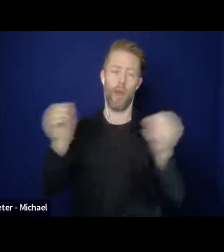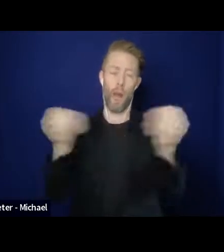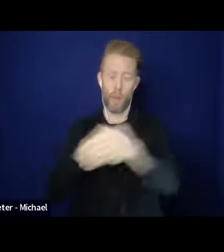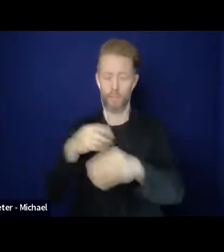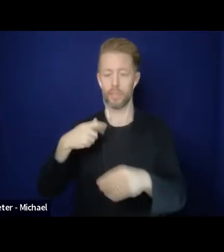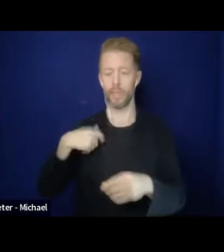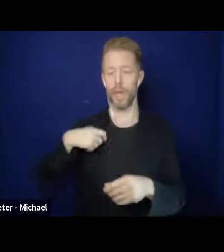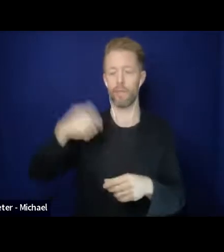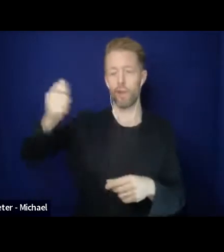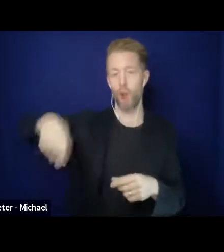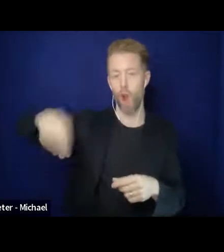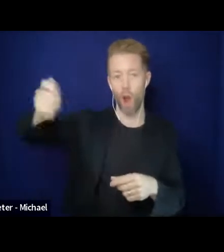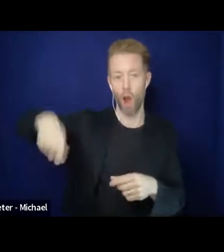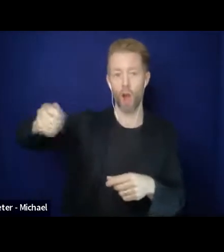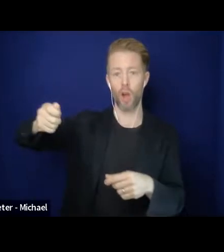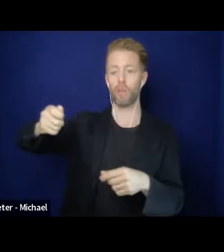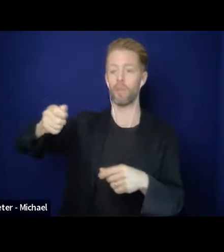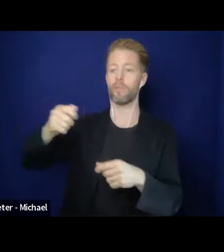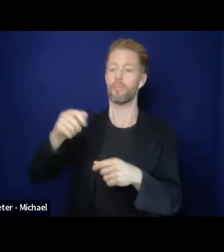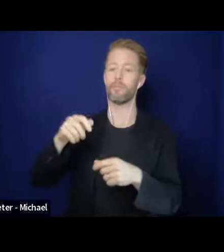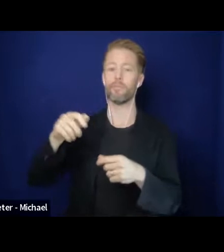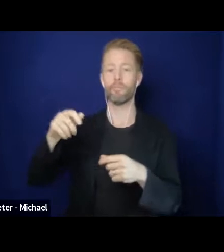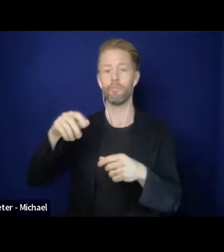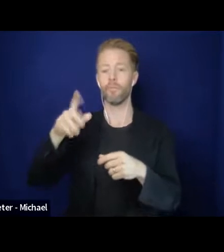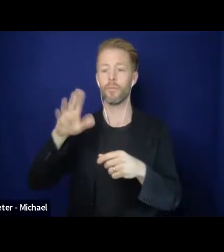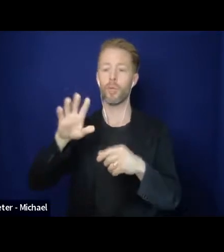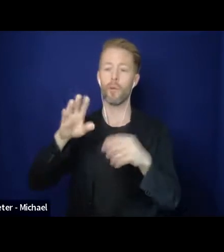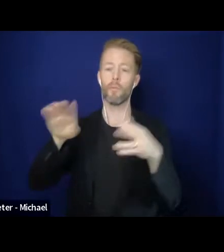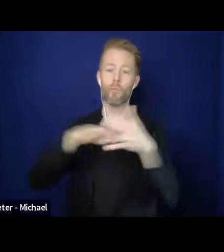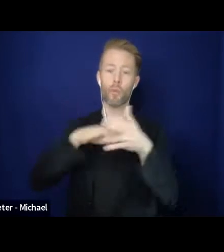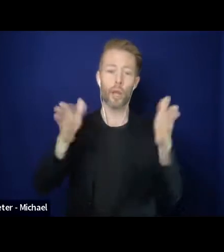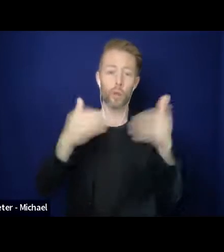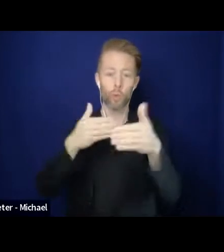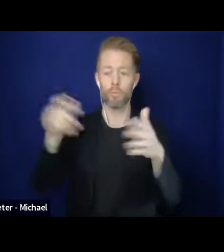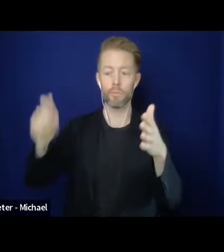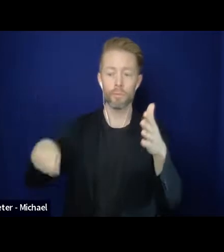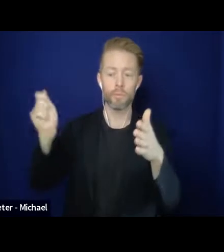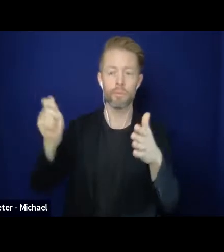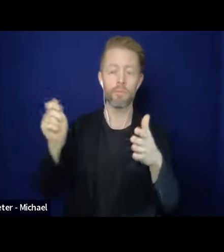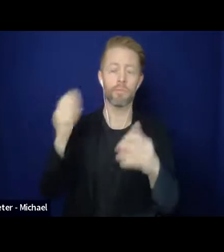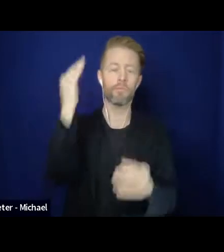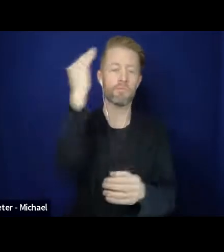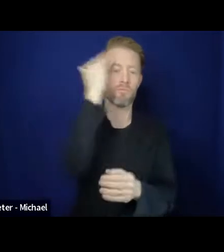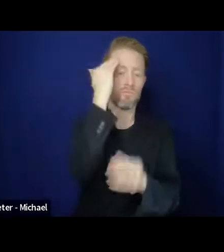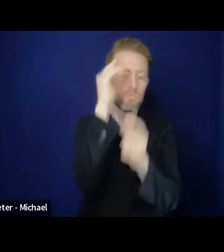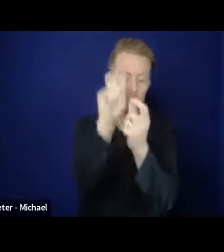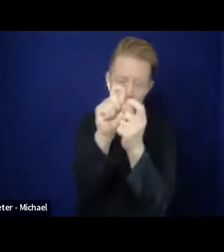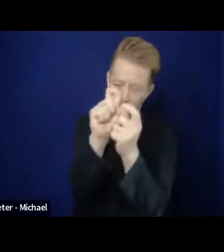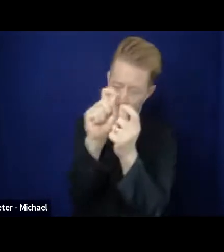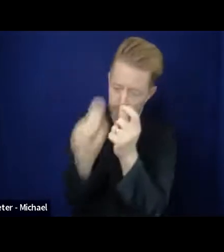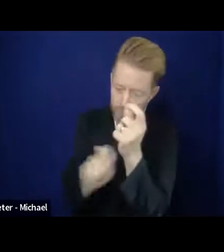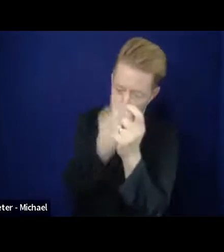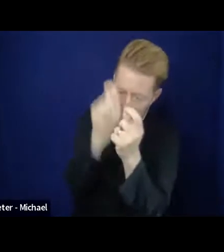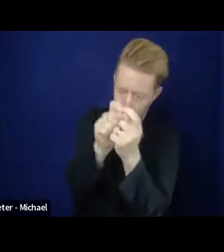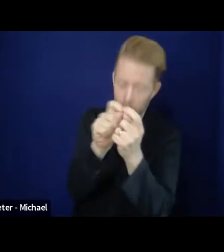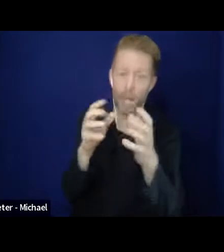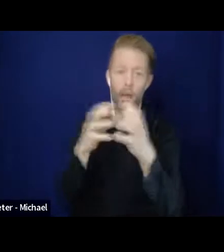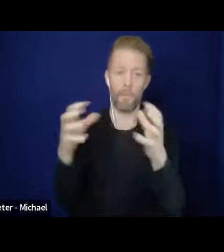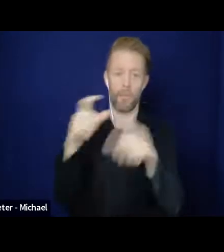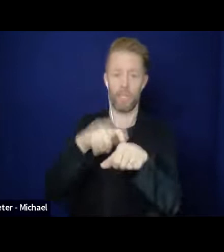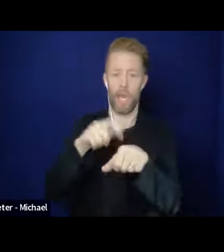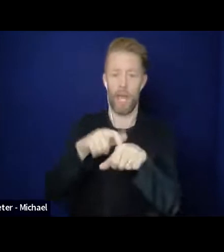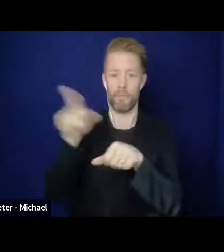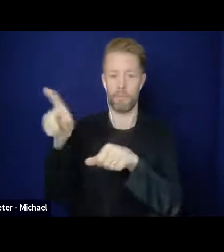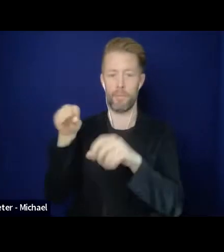tracking, log into break rooms to tell exactly how much time each employee has spent in a break room versus at their